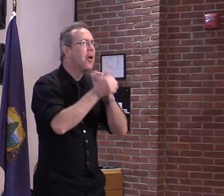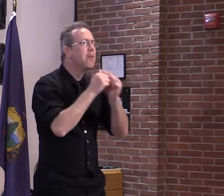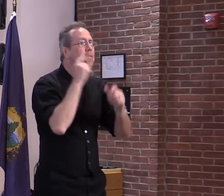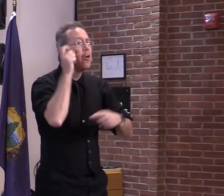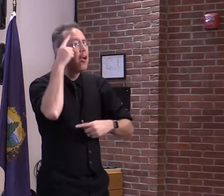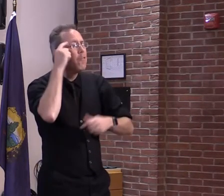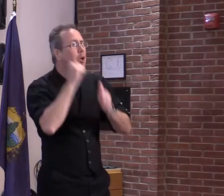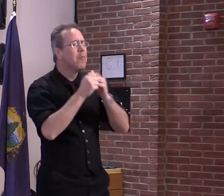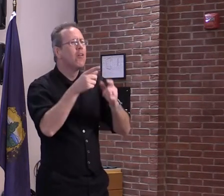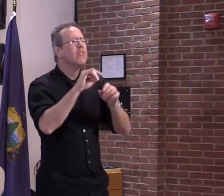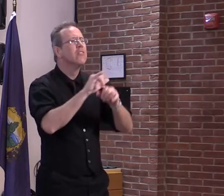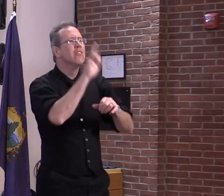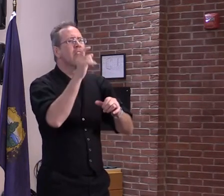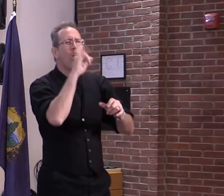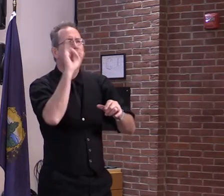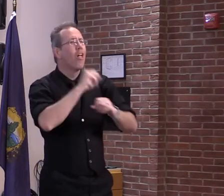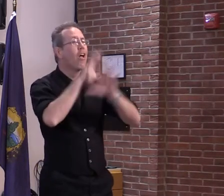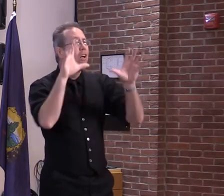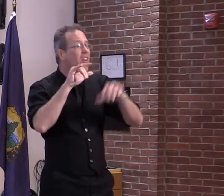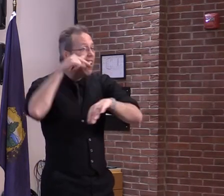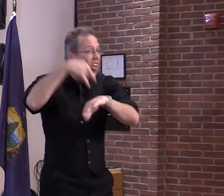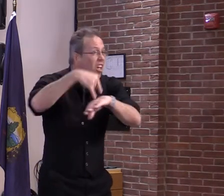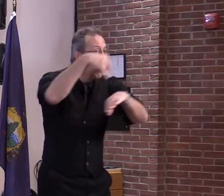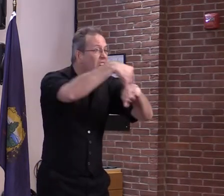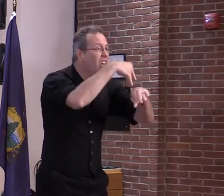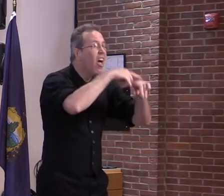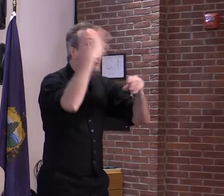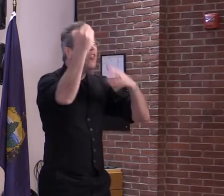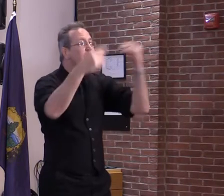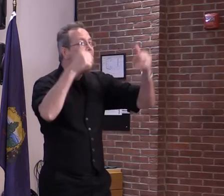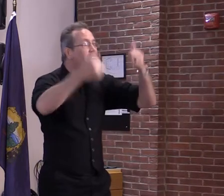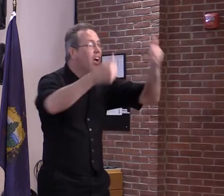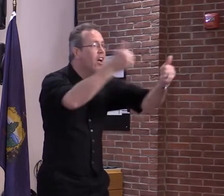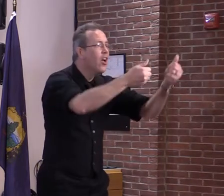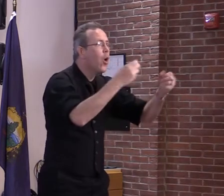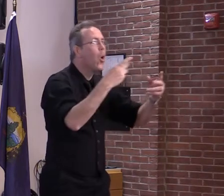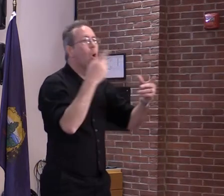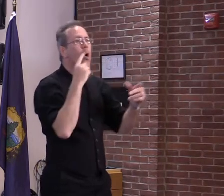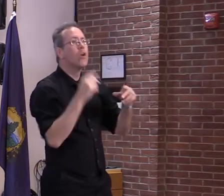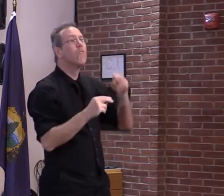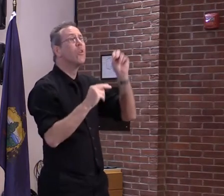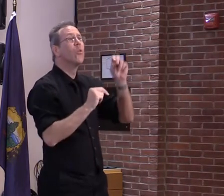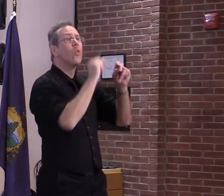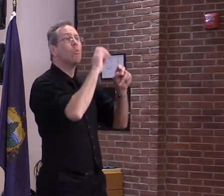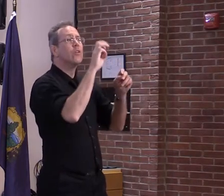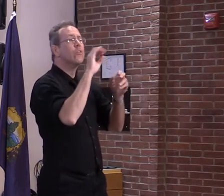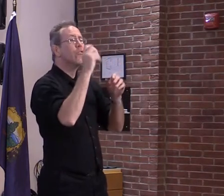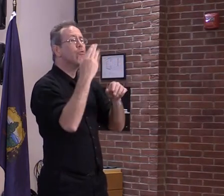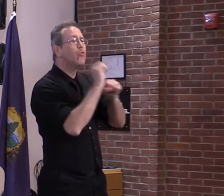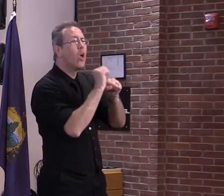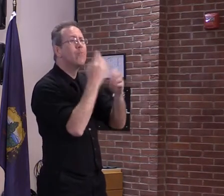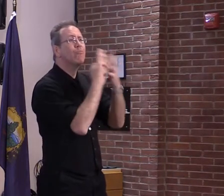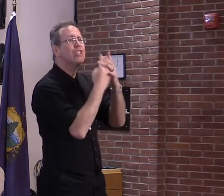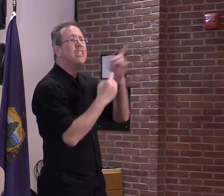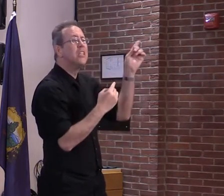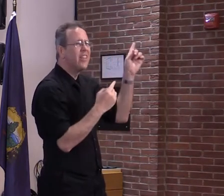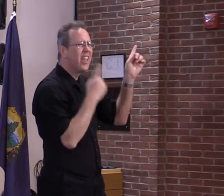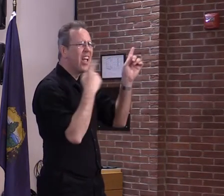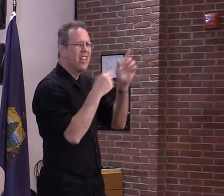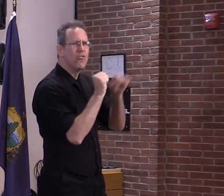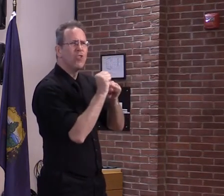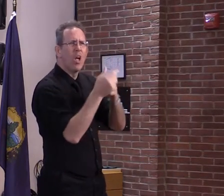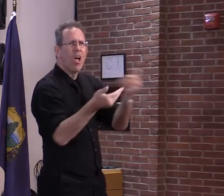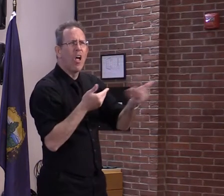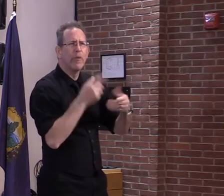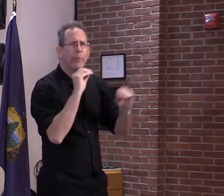opportunities for employment at Northwest Correctional Center. Obviously, they're in the same boat that many employers are